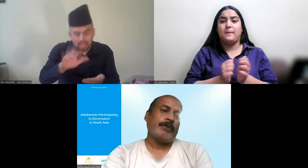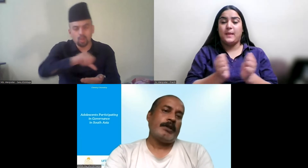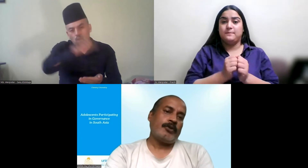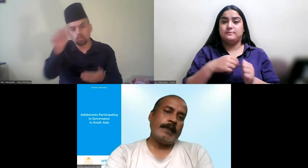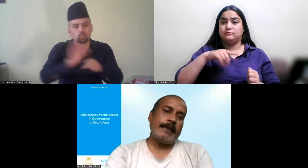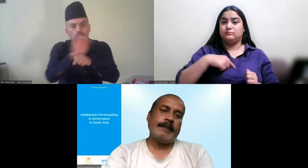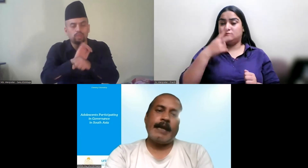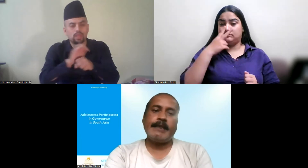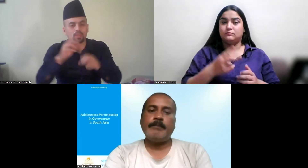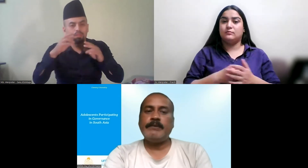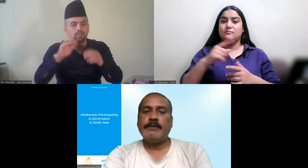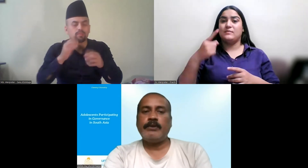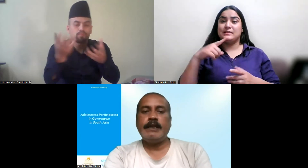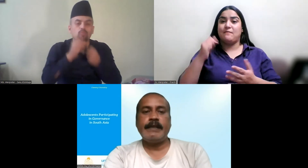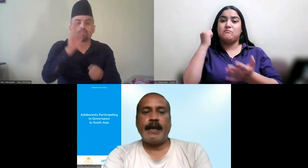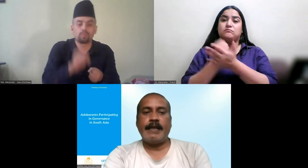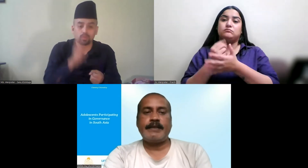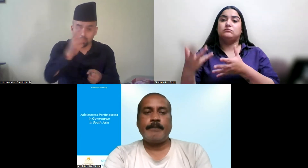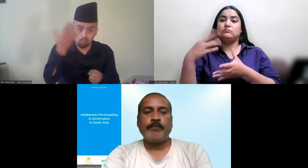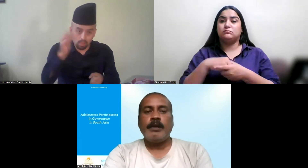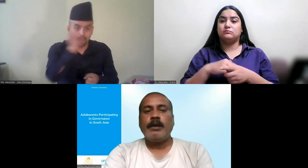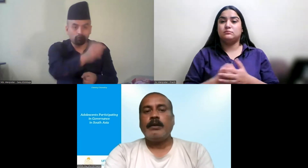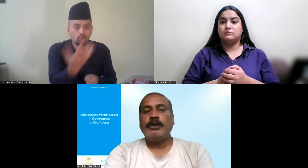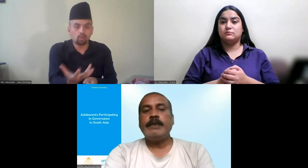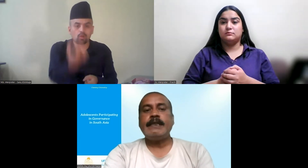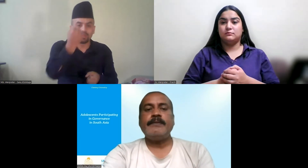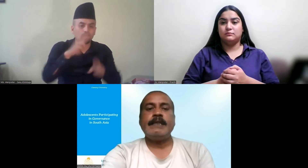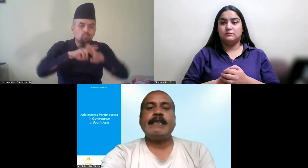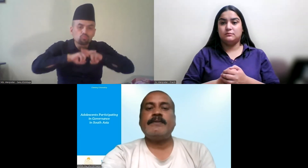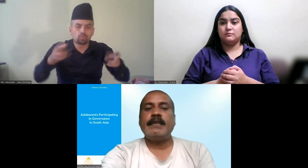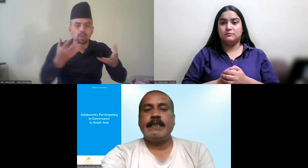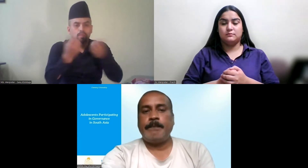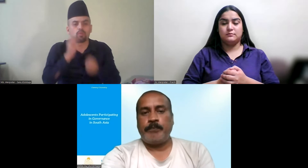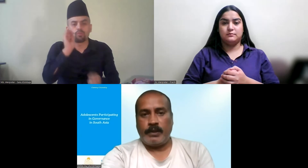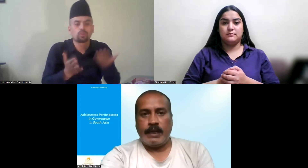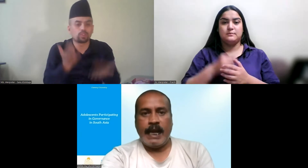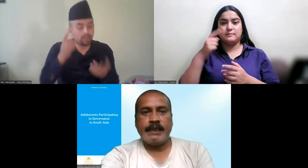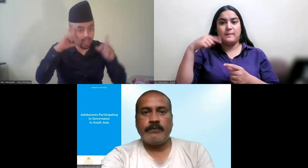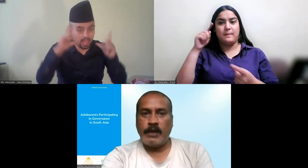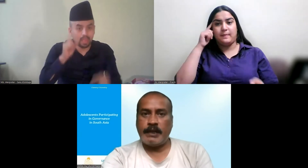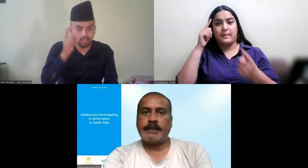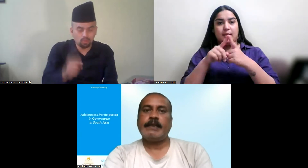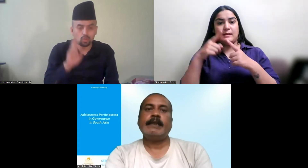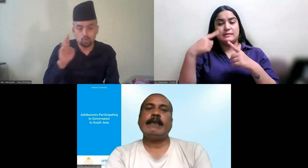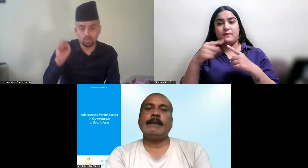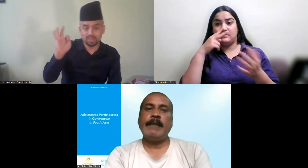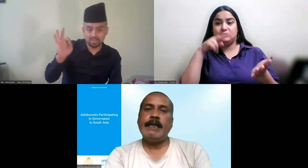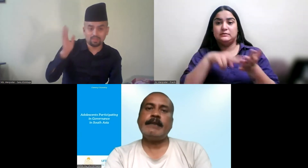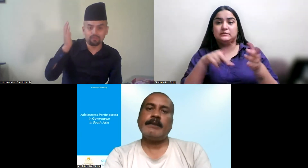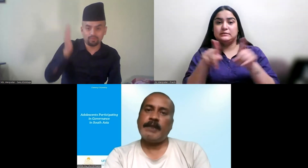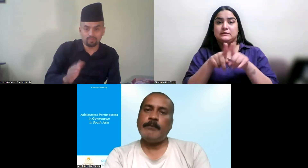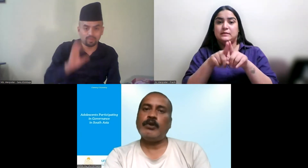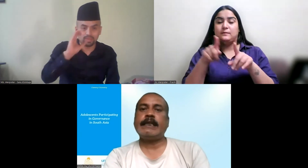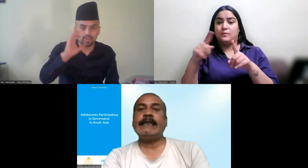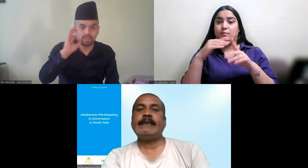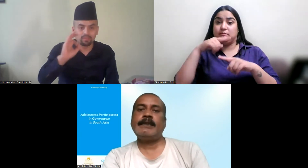services, so that their right may be fully realized. UNICEF in CFLG has influenced in building